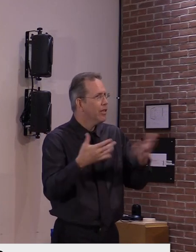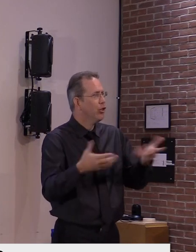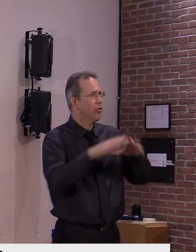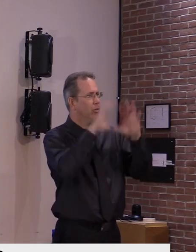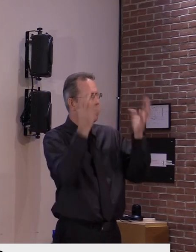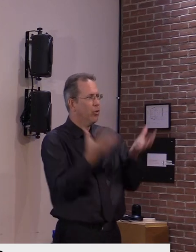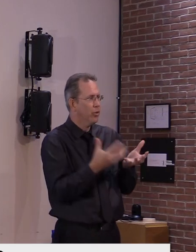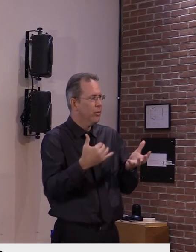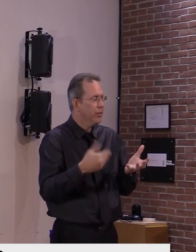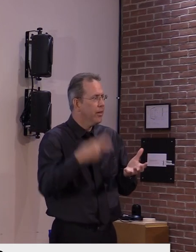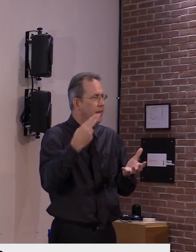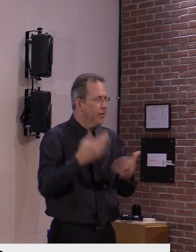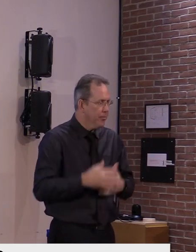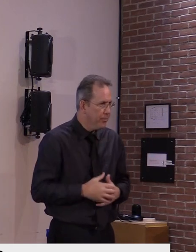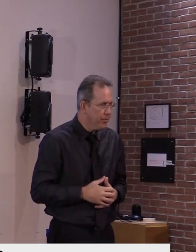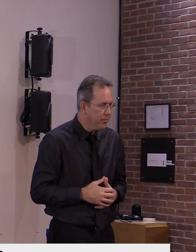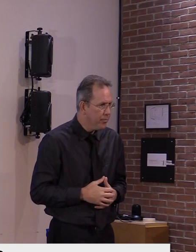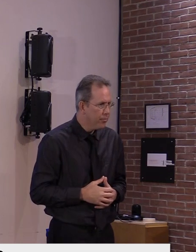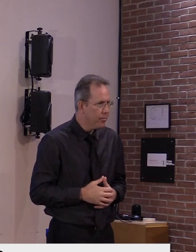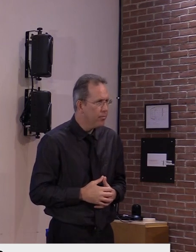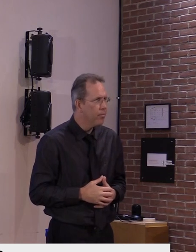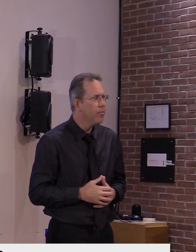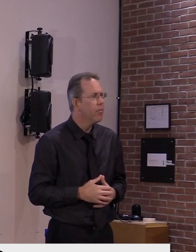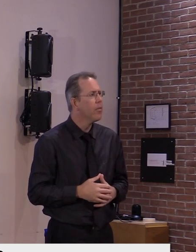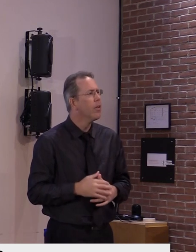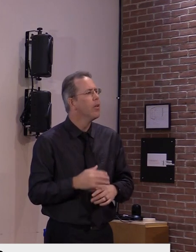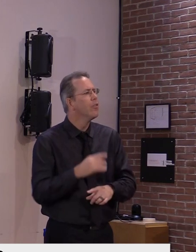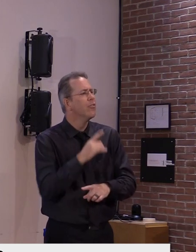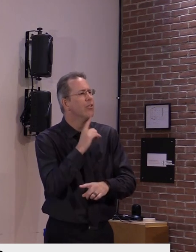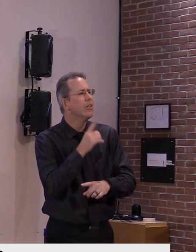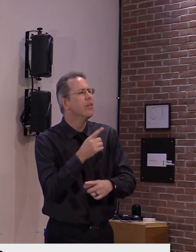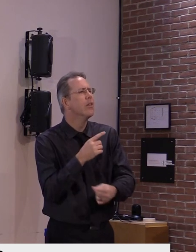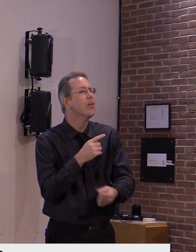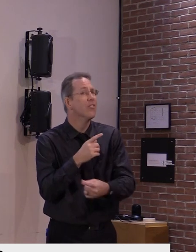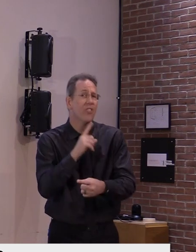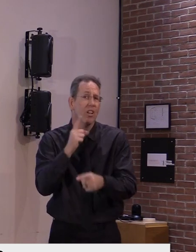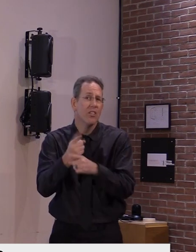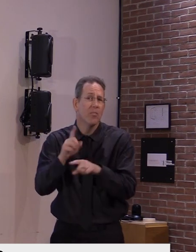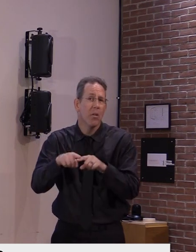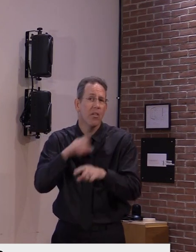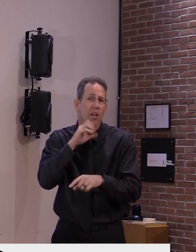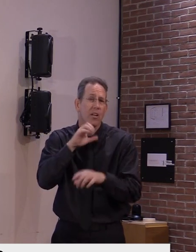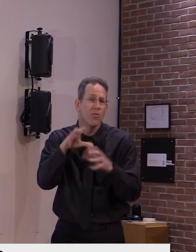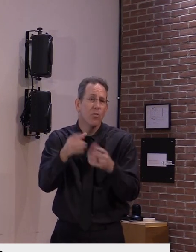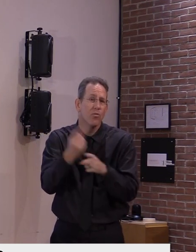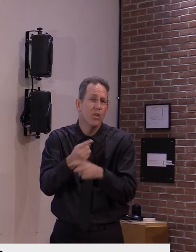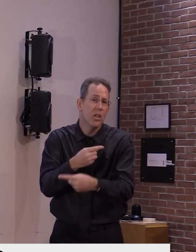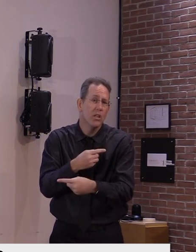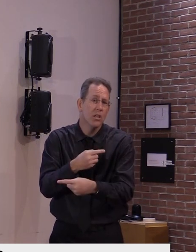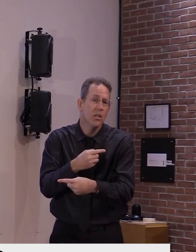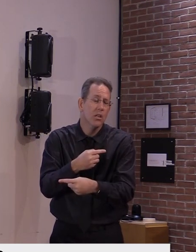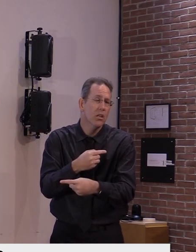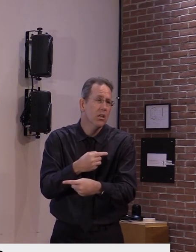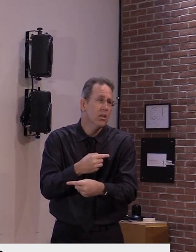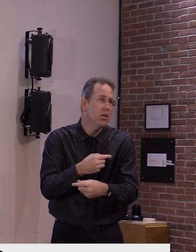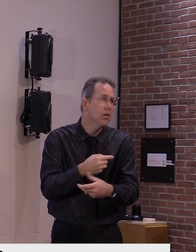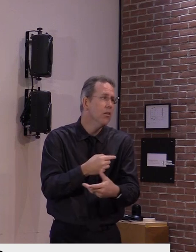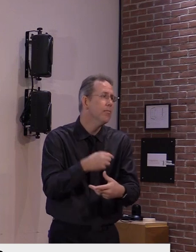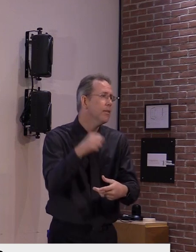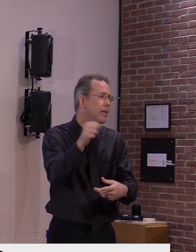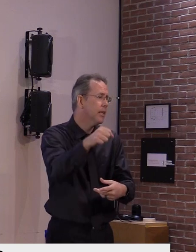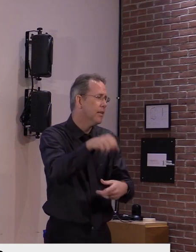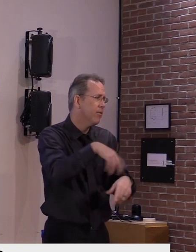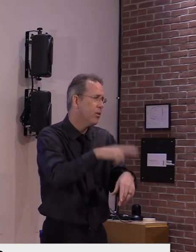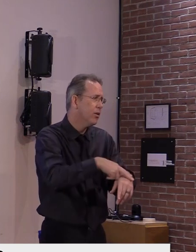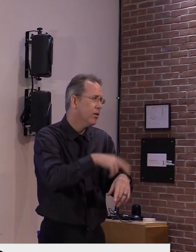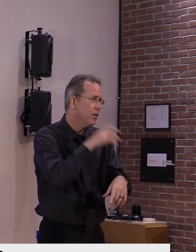and doesn't it vary very significantly by age groups? Oh, absolutely. Yes.